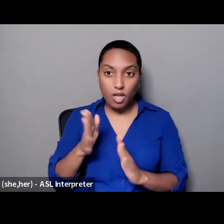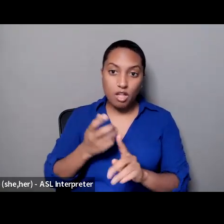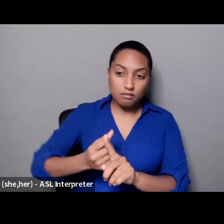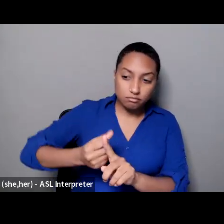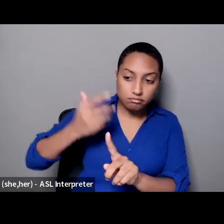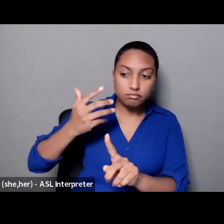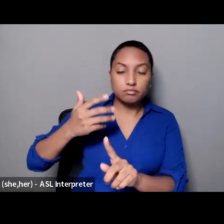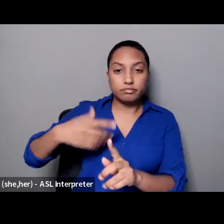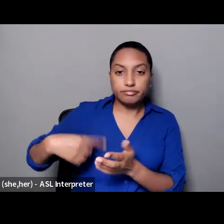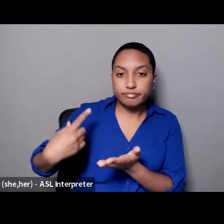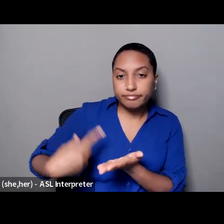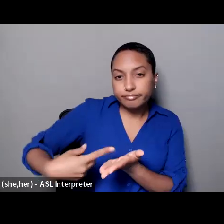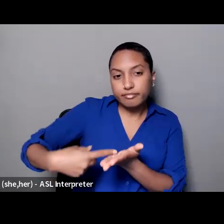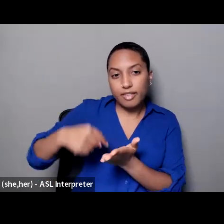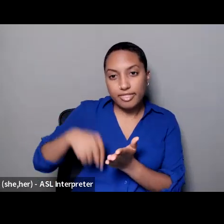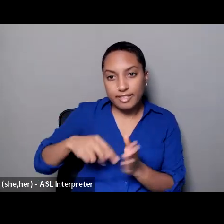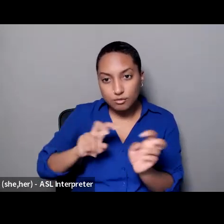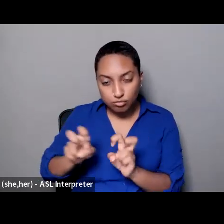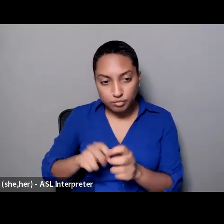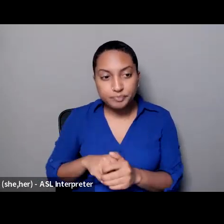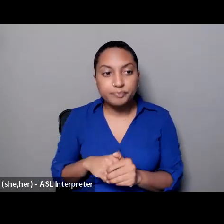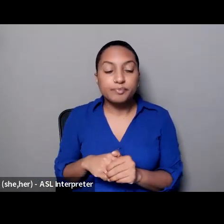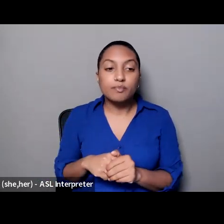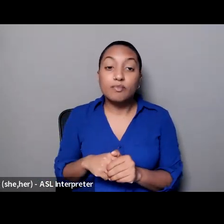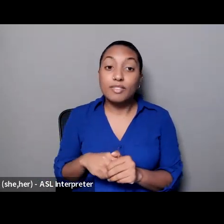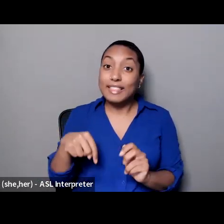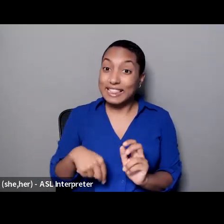And in this session, we will learn